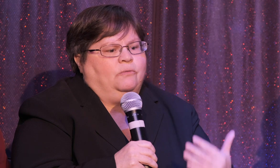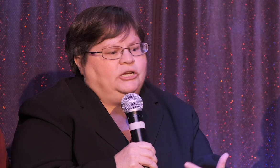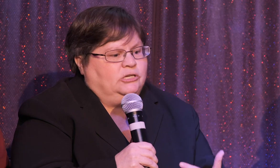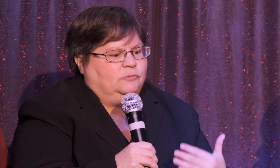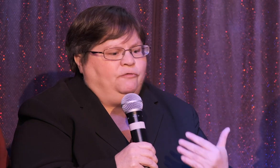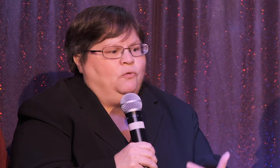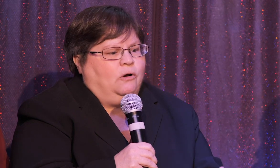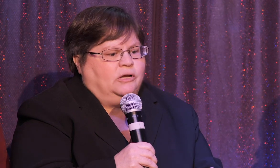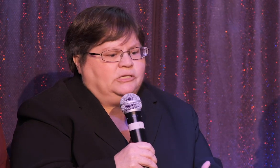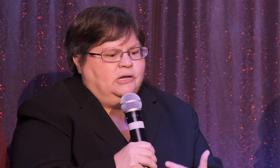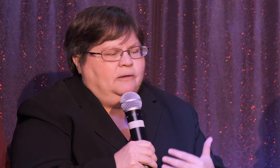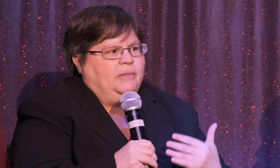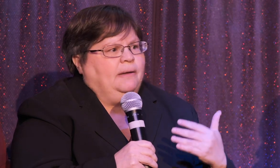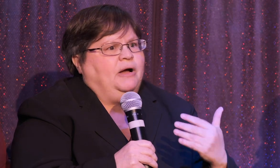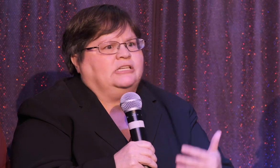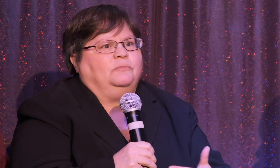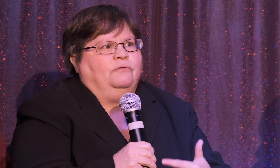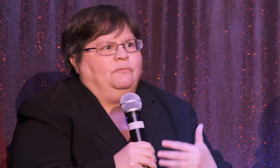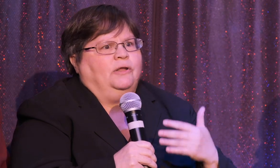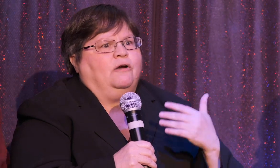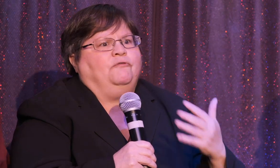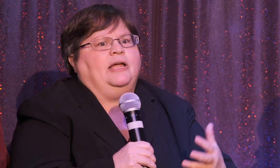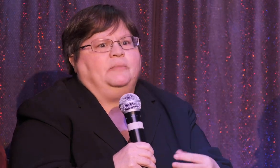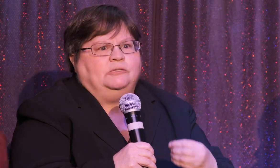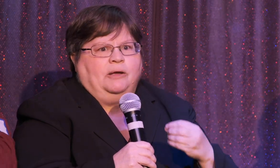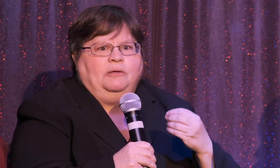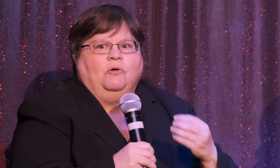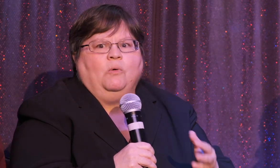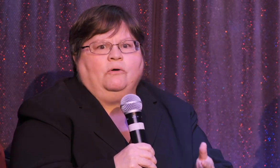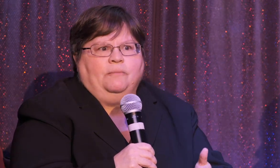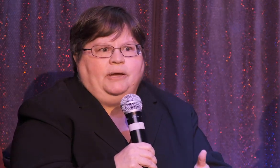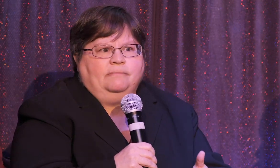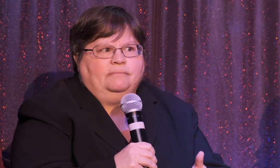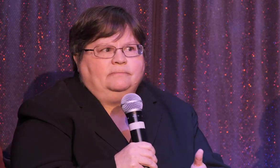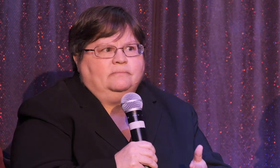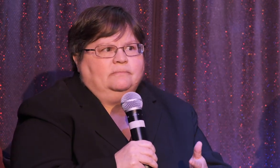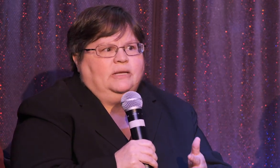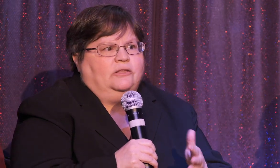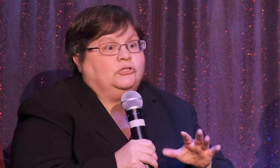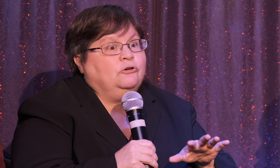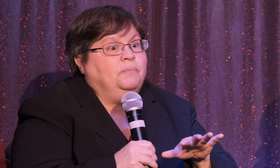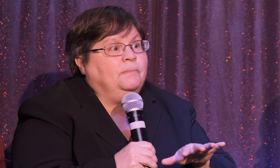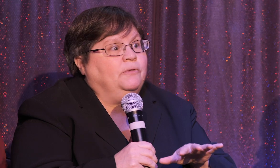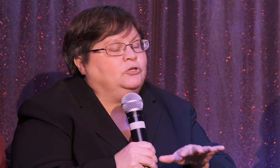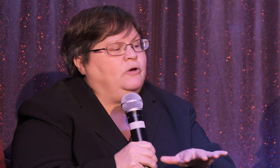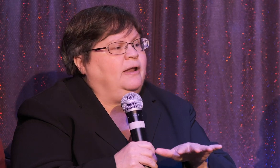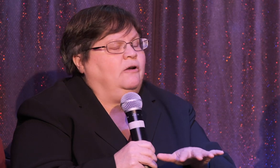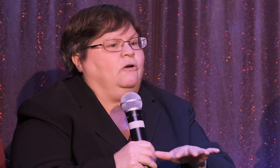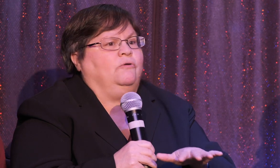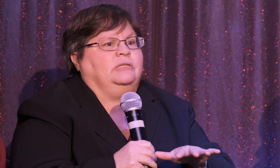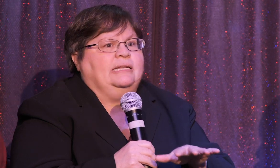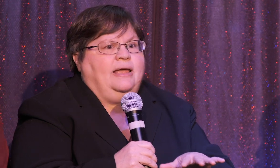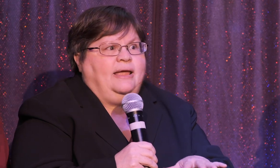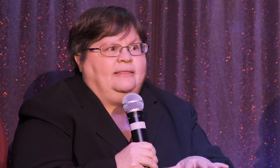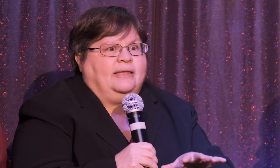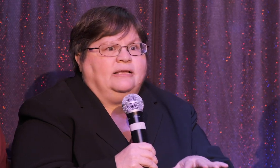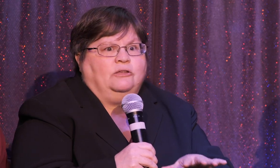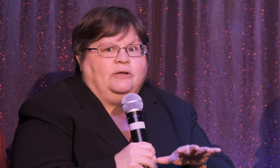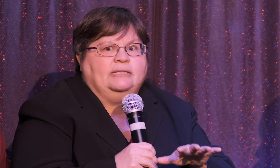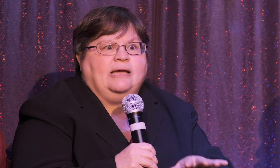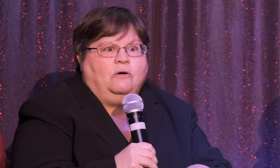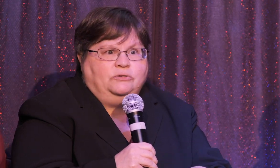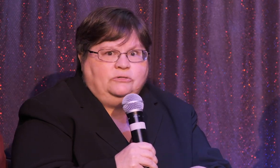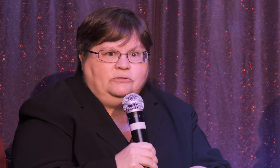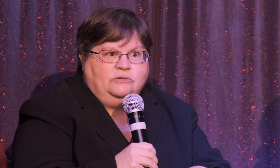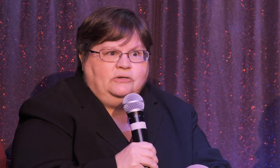the generations before us made it possible that our families might be more welcoming. There's still people that tread on earth today that kick